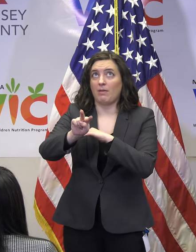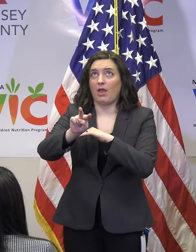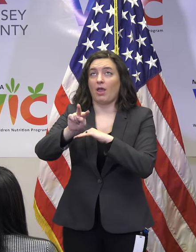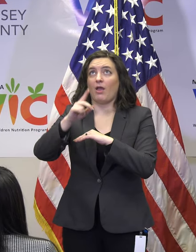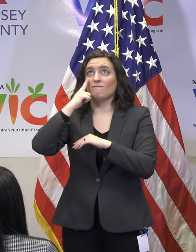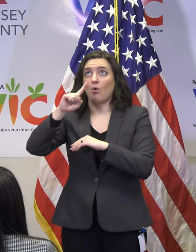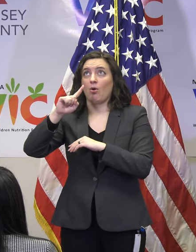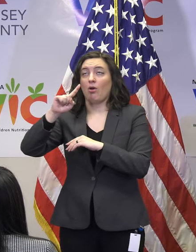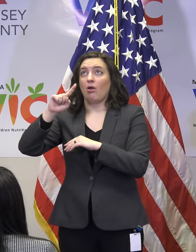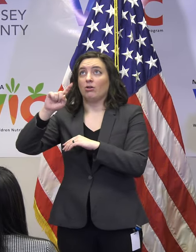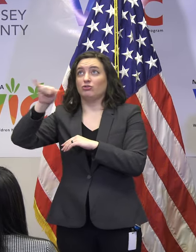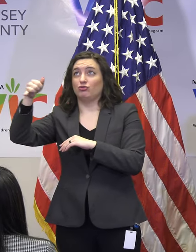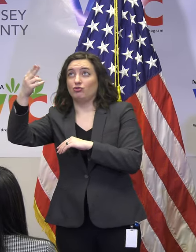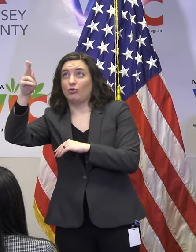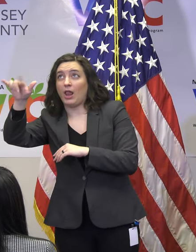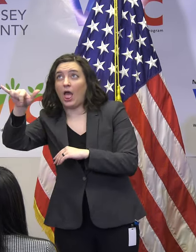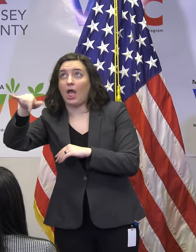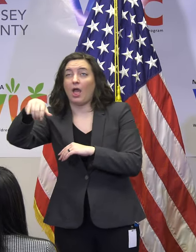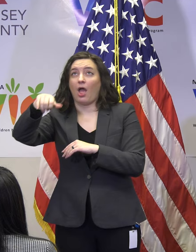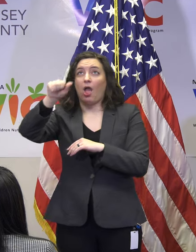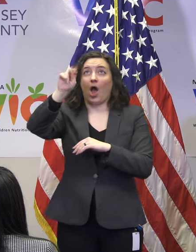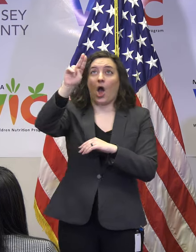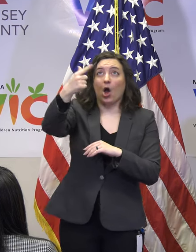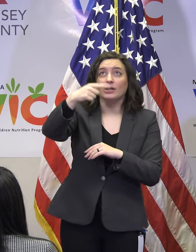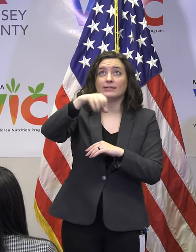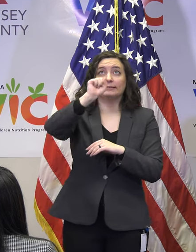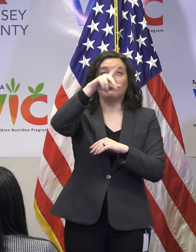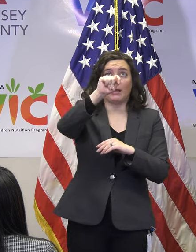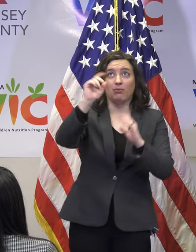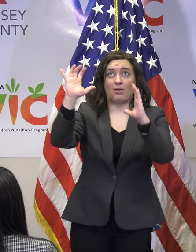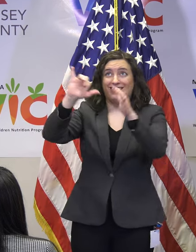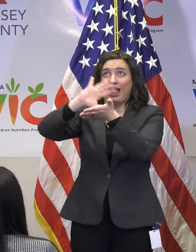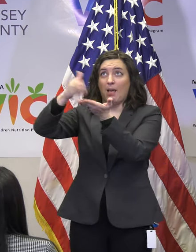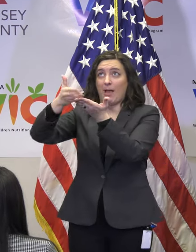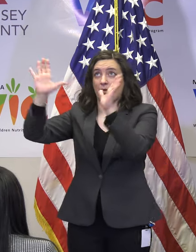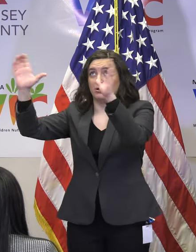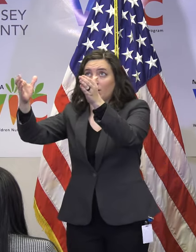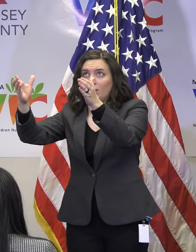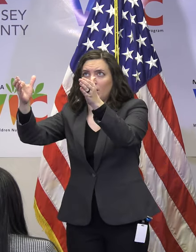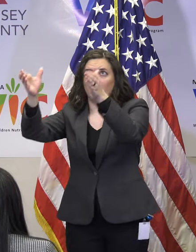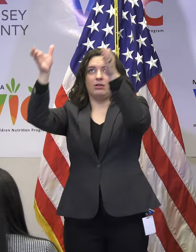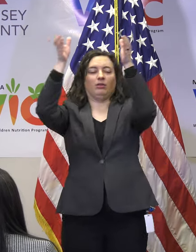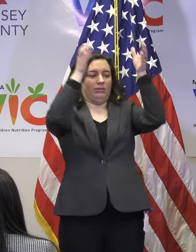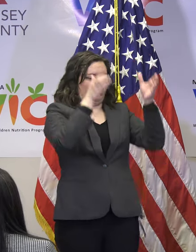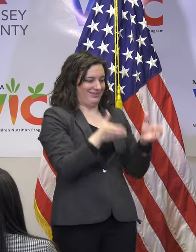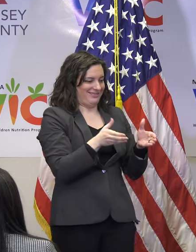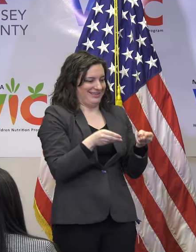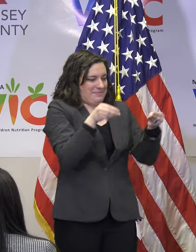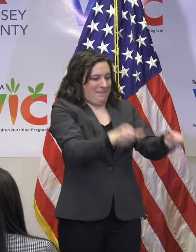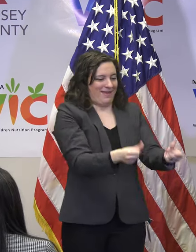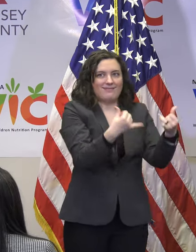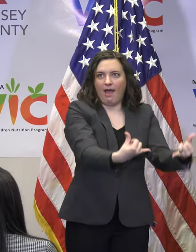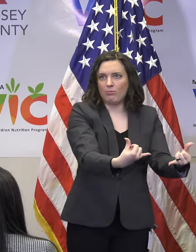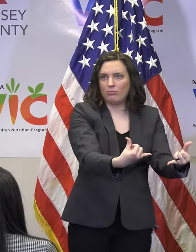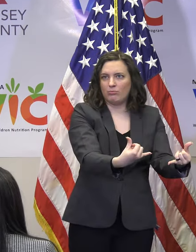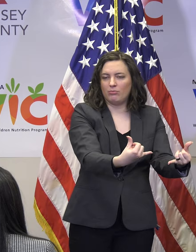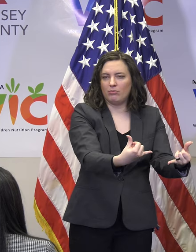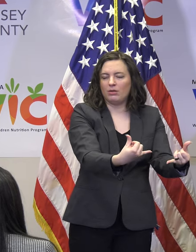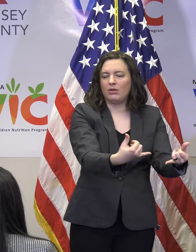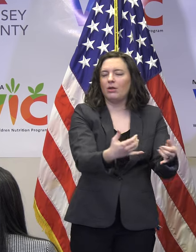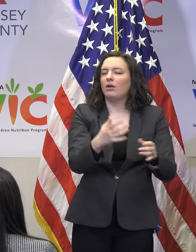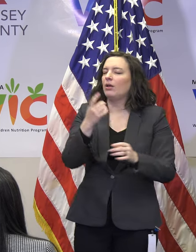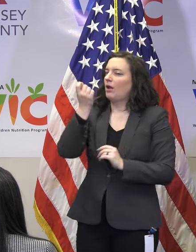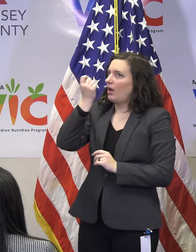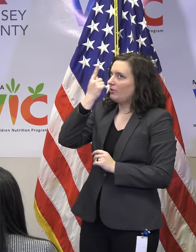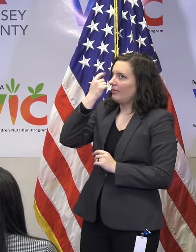money, or that July money, and spend it in February and March. Well, the problem is, if Congress comes back and